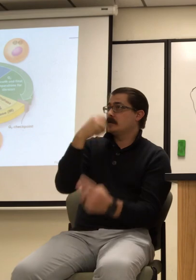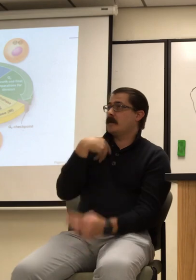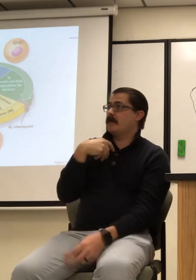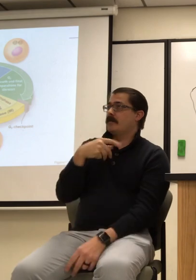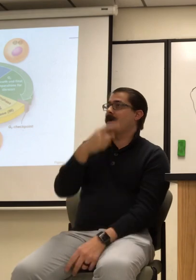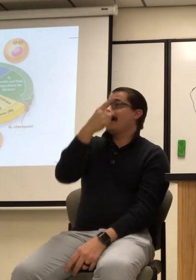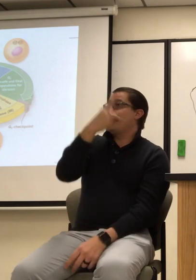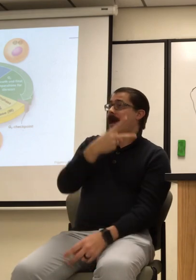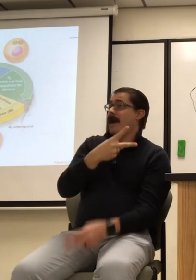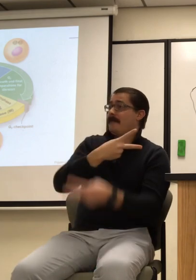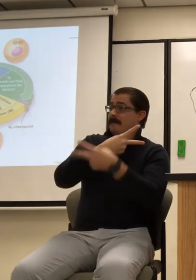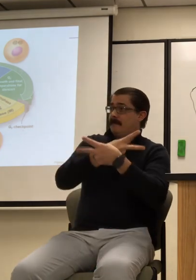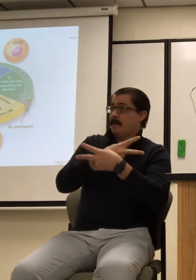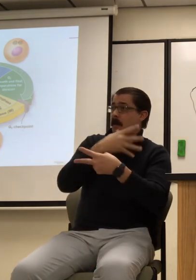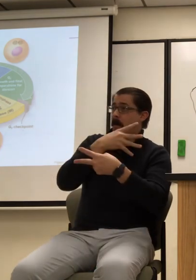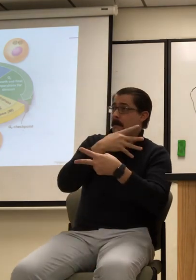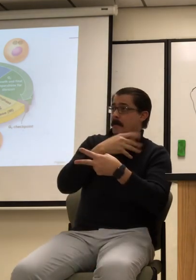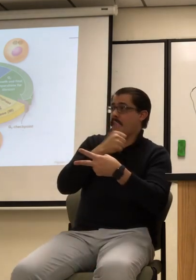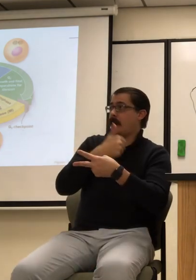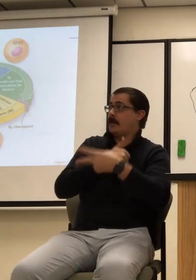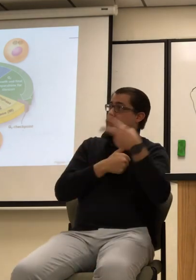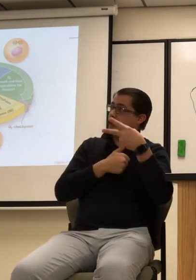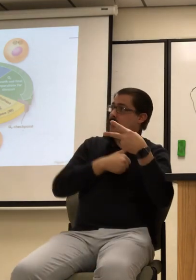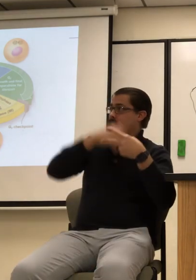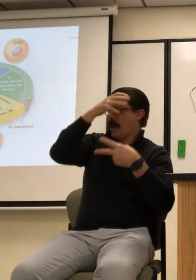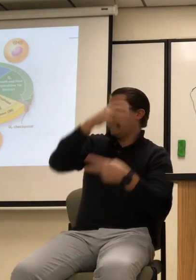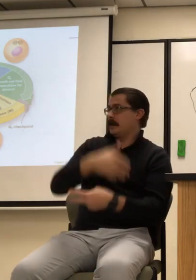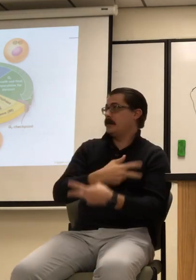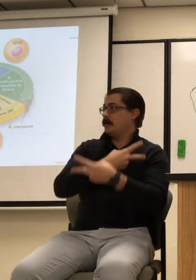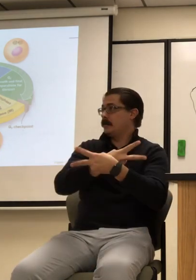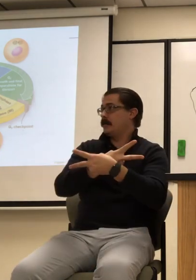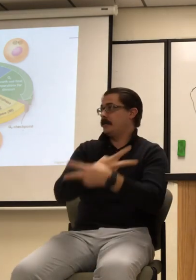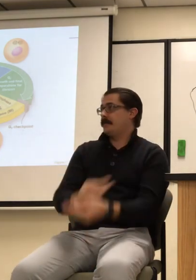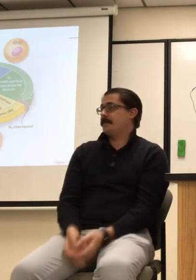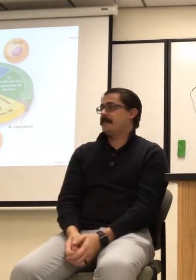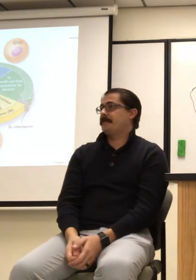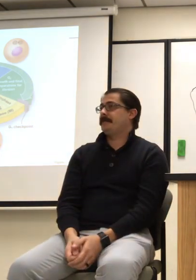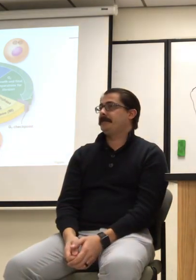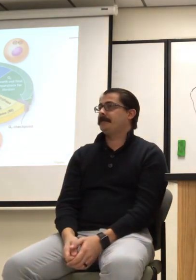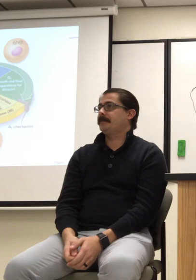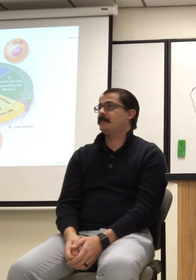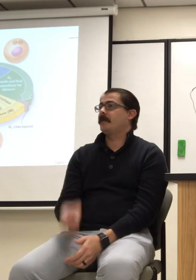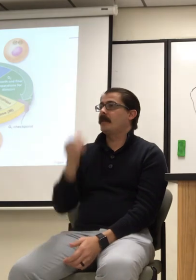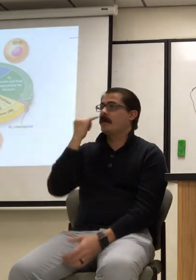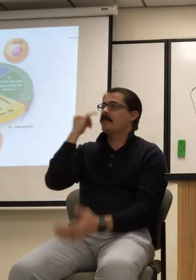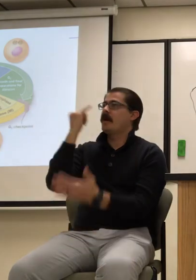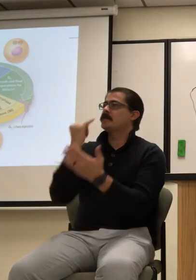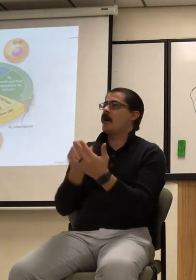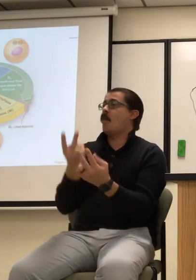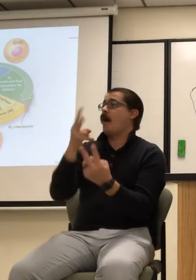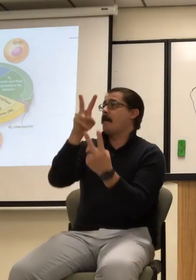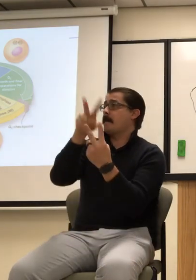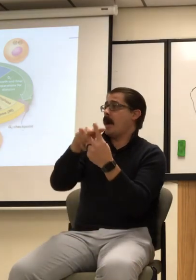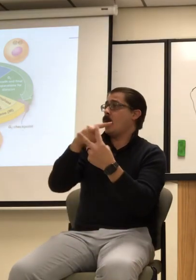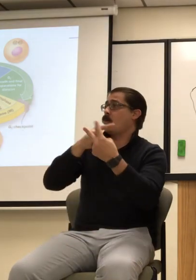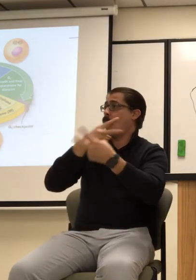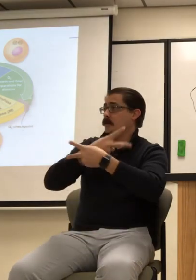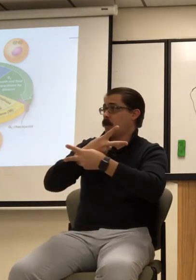one half of the set from mom and one half of the set from dad. So if I were to draw, say, one pair of